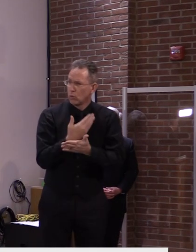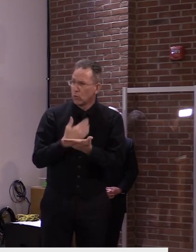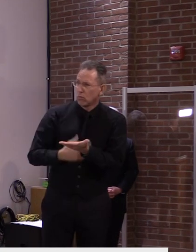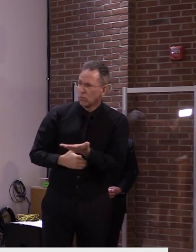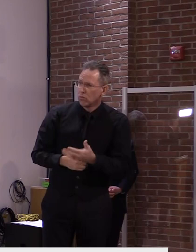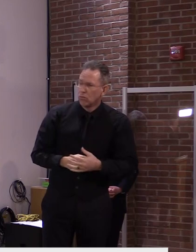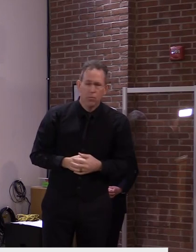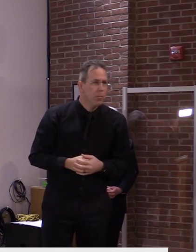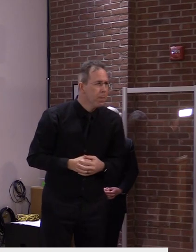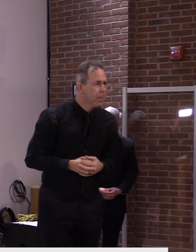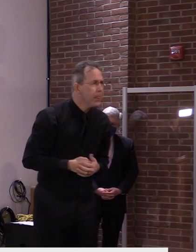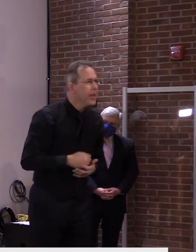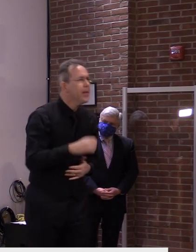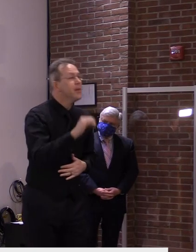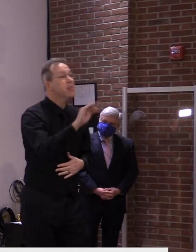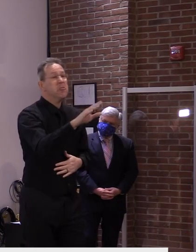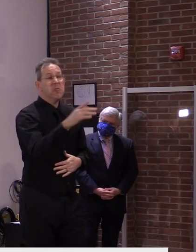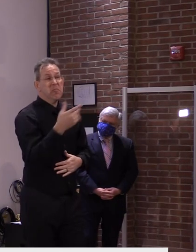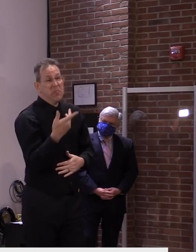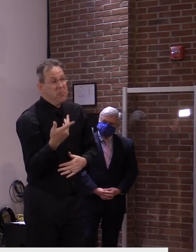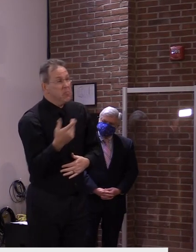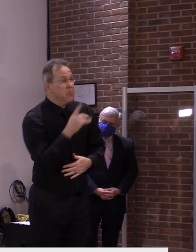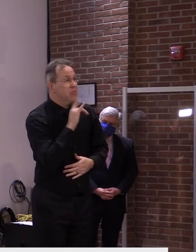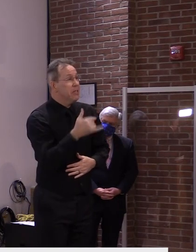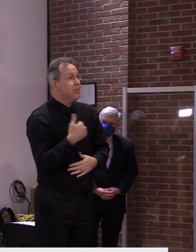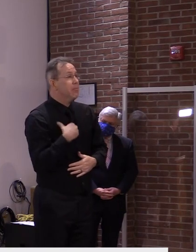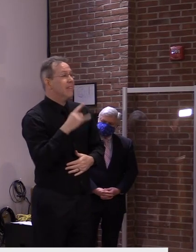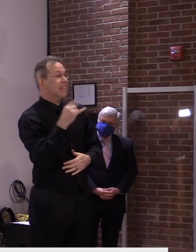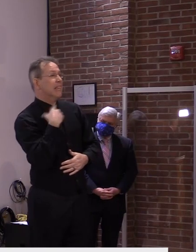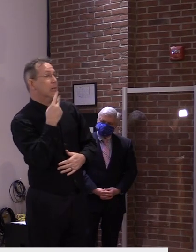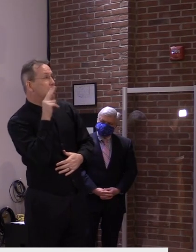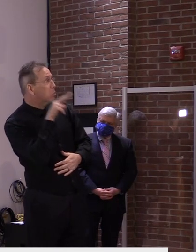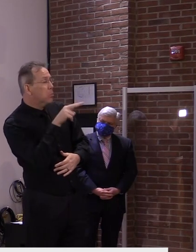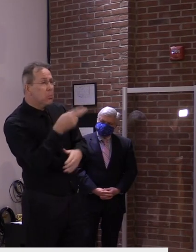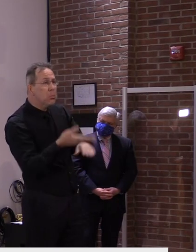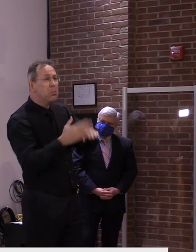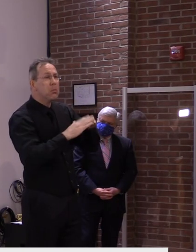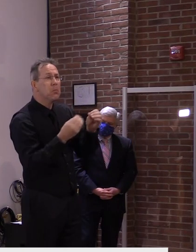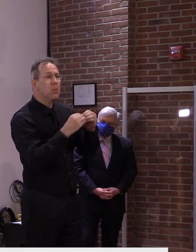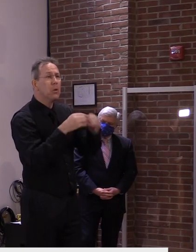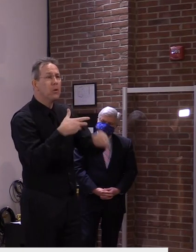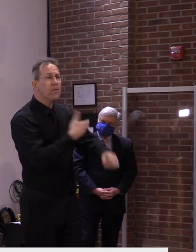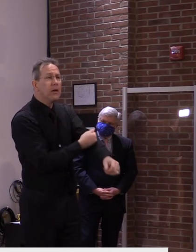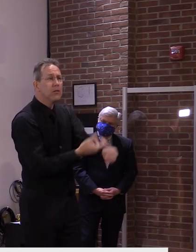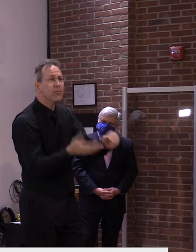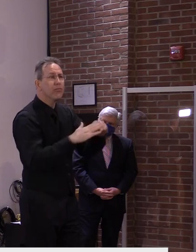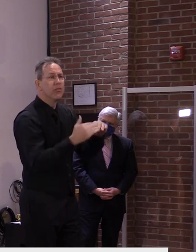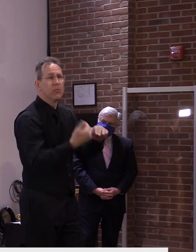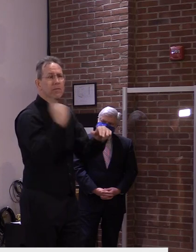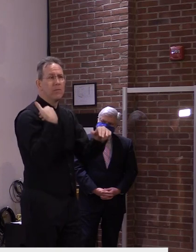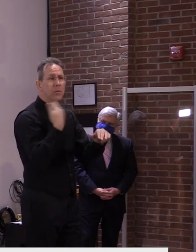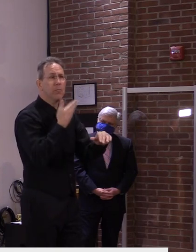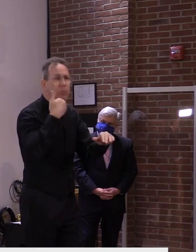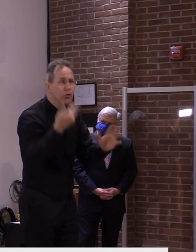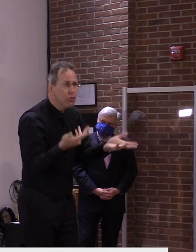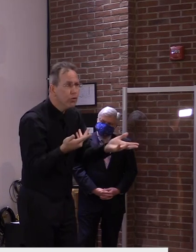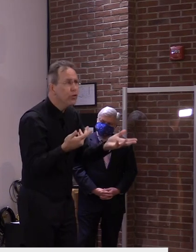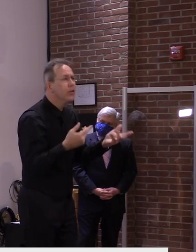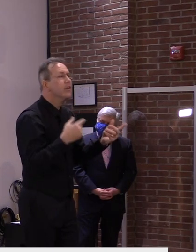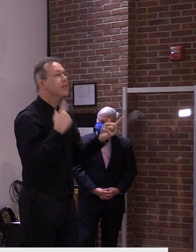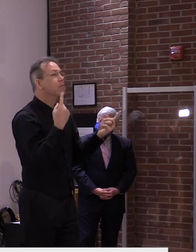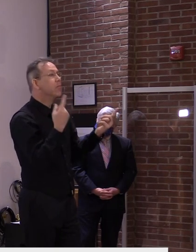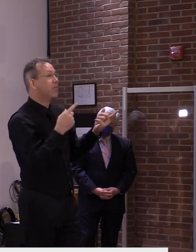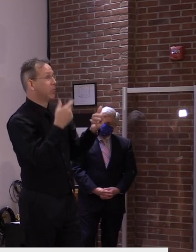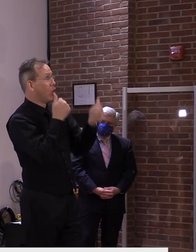seen that increase in supply regardless of the administration, but we're in a pretty good spot. I